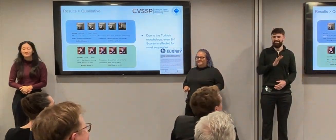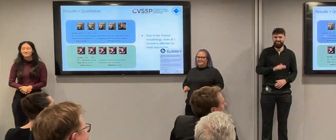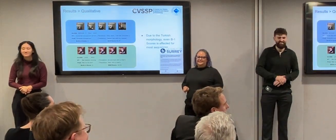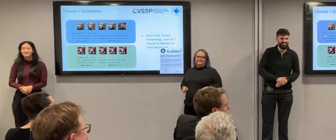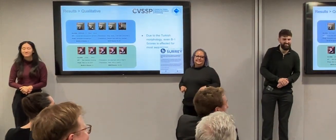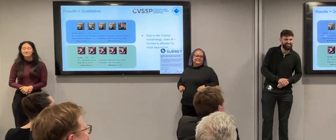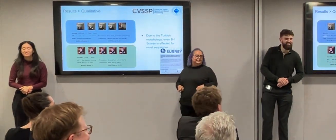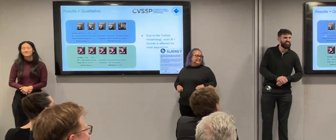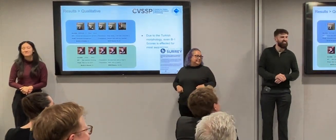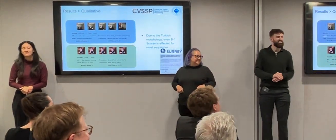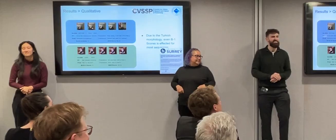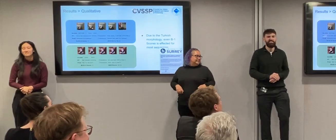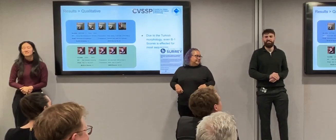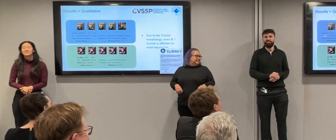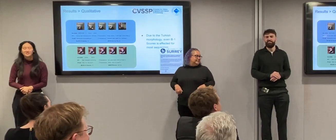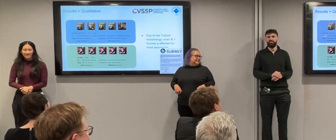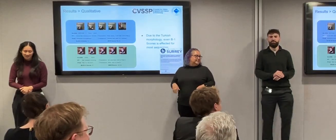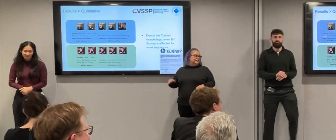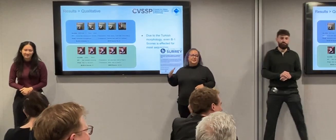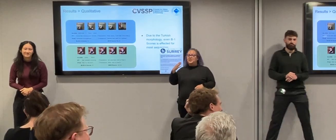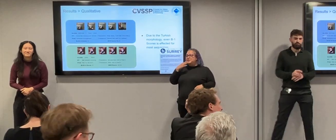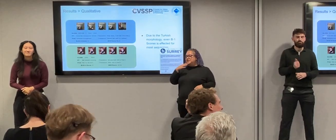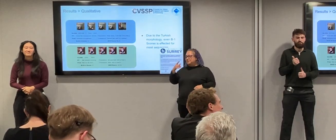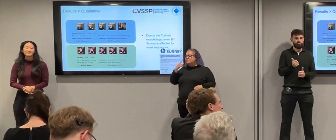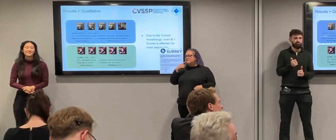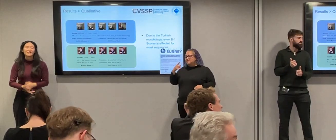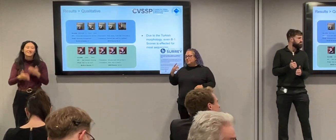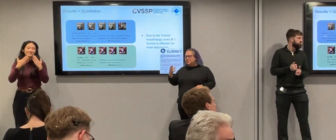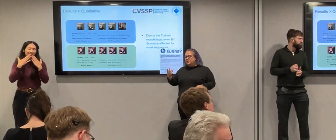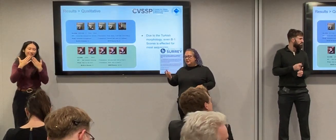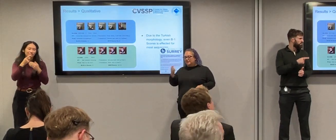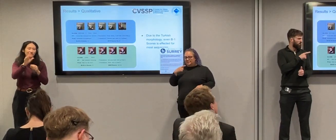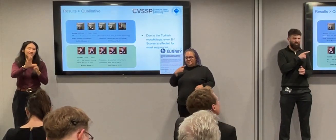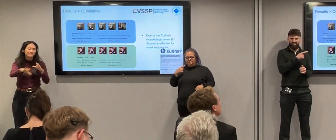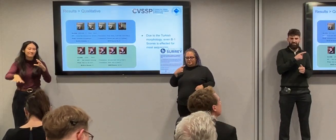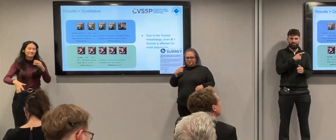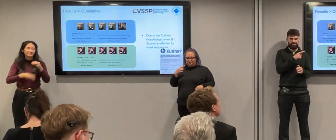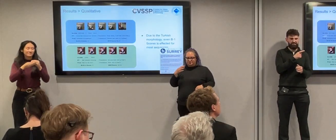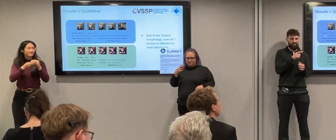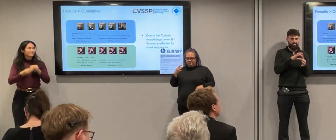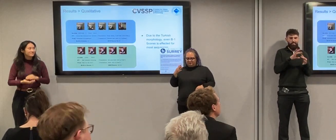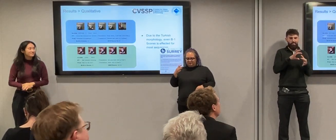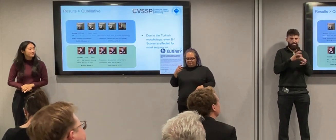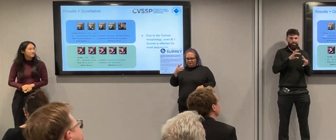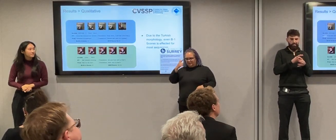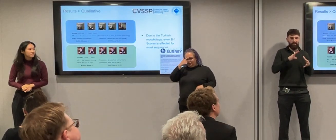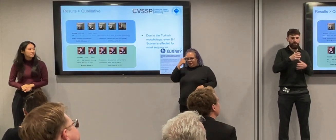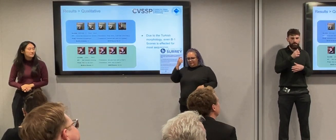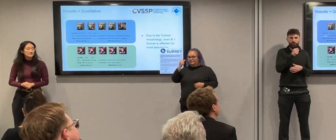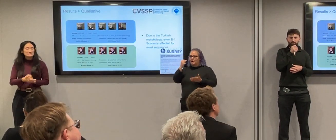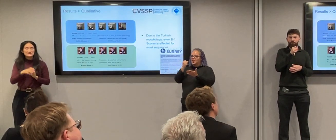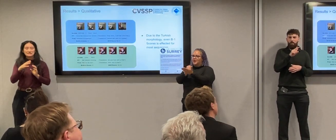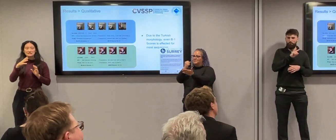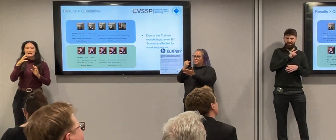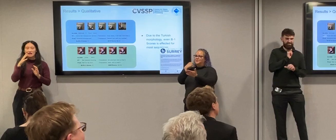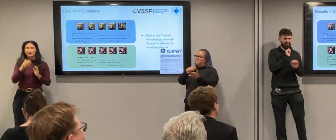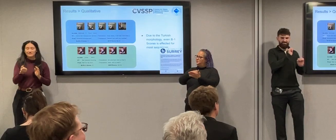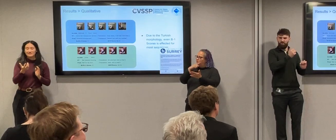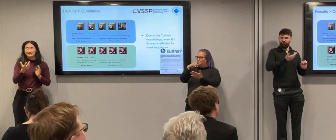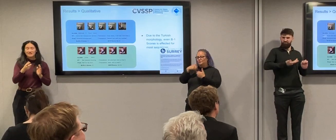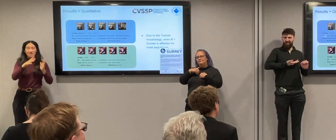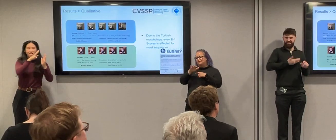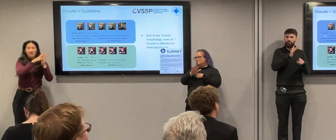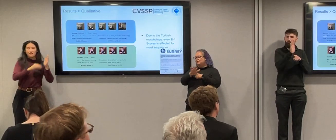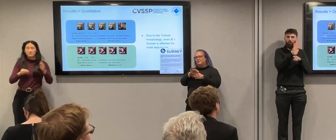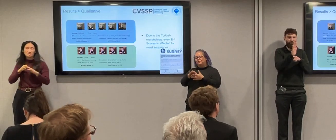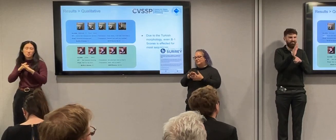yeah, thank you for adding this part. We also, because of the copyrights, we don't have the movie